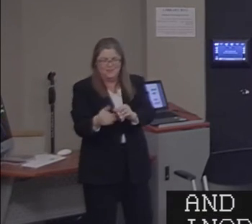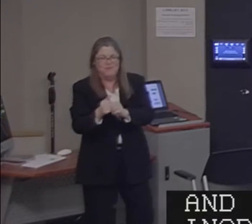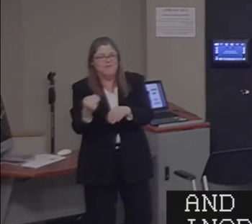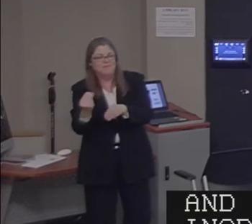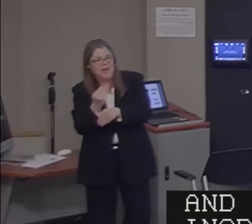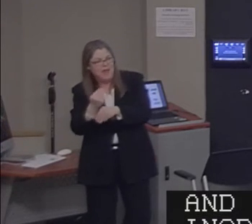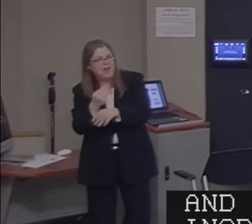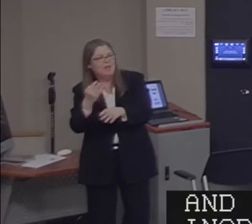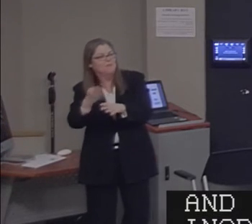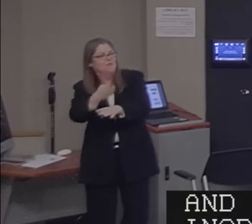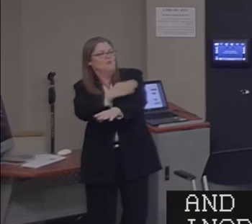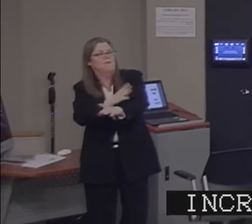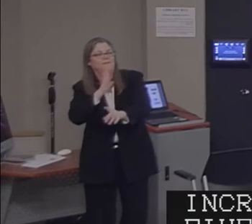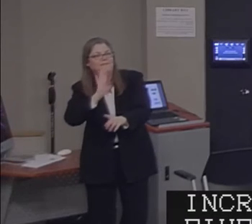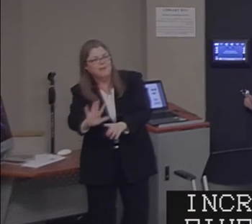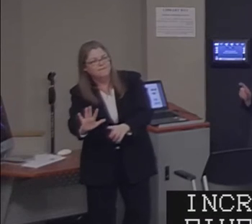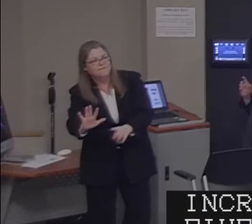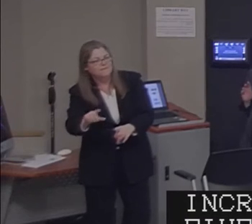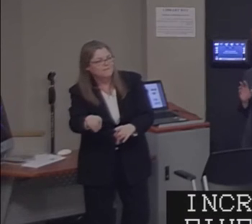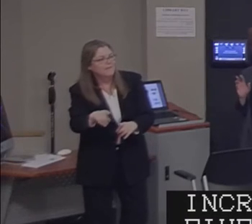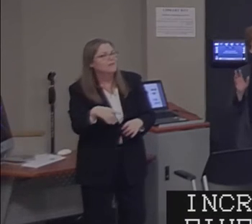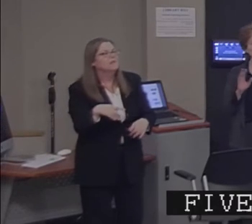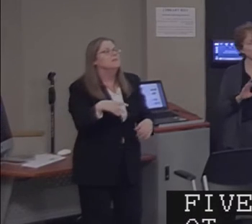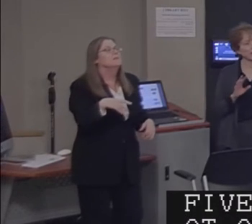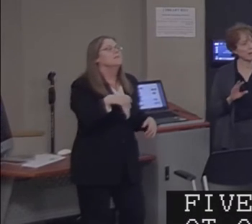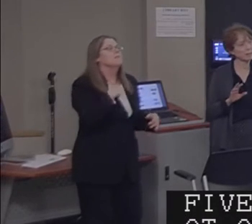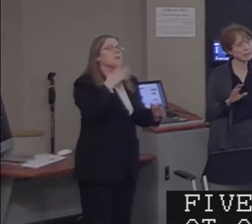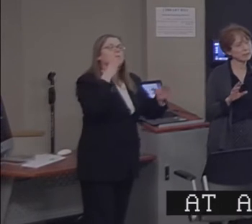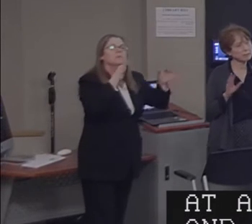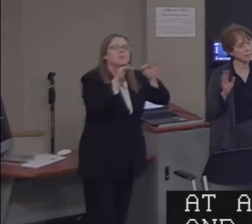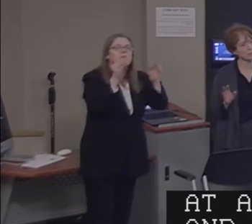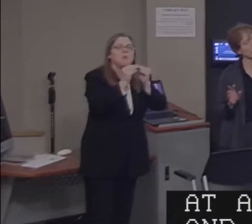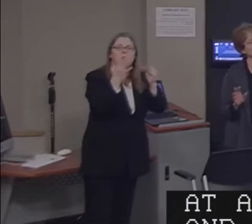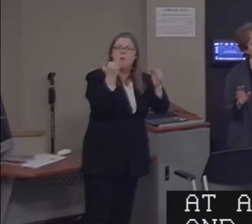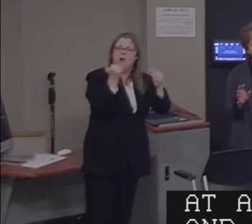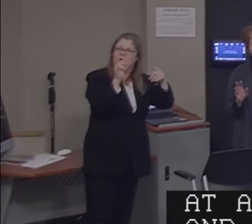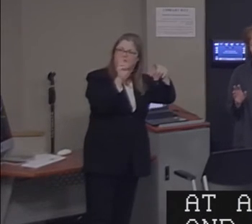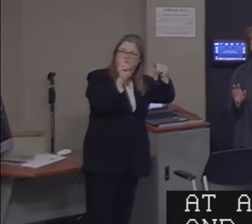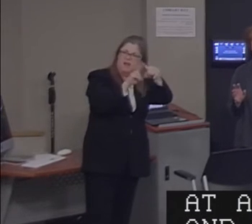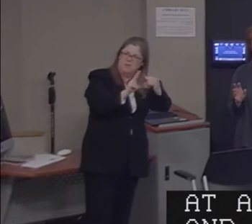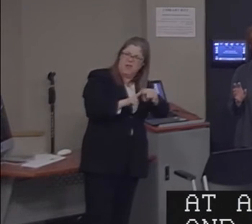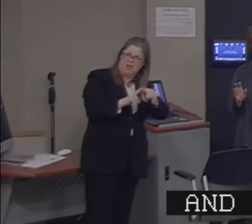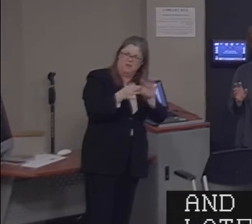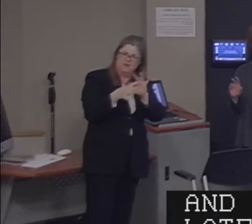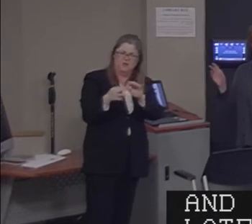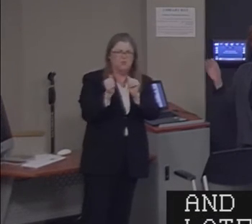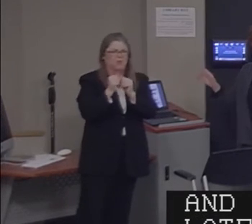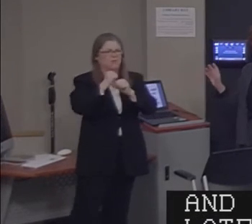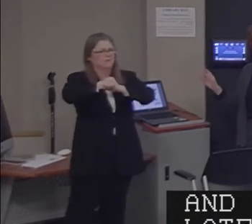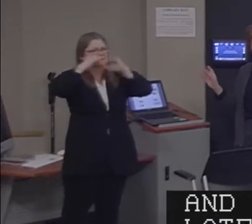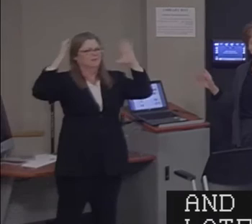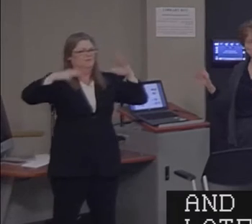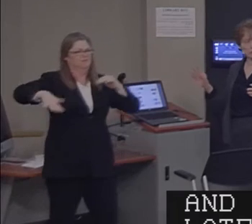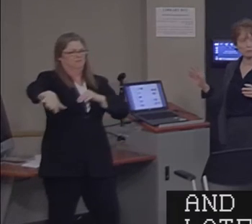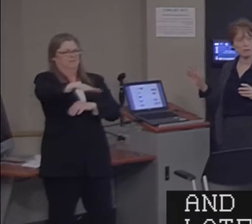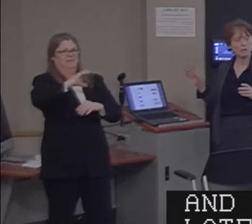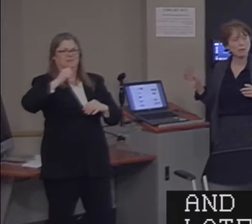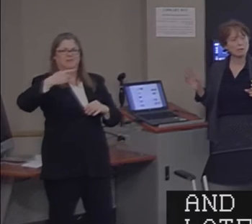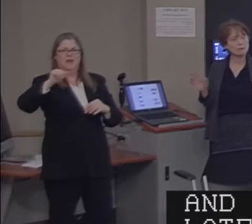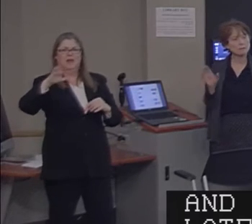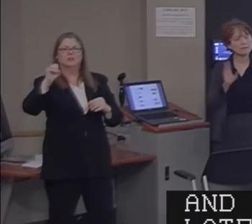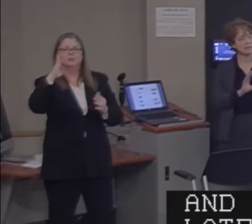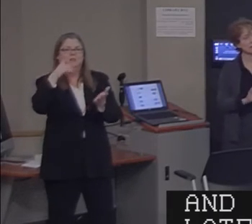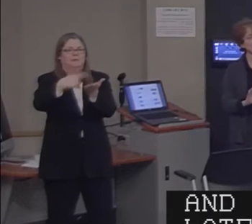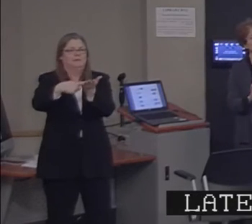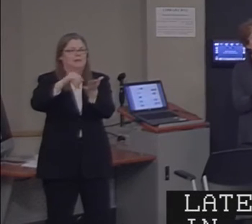a little bit more later about why vocabulary might influence spatial skill in a minute or two.